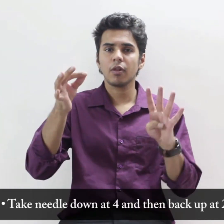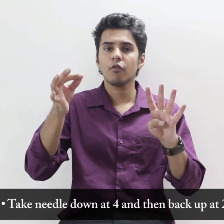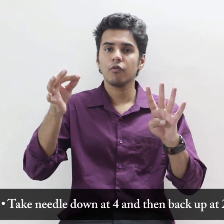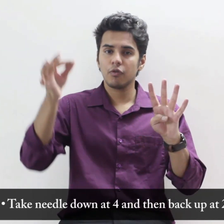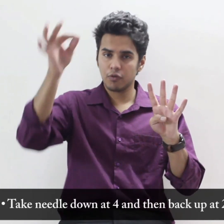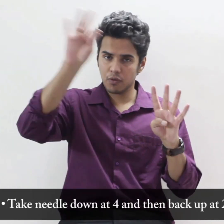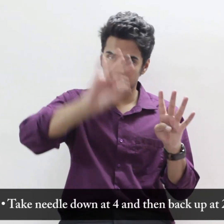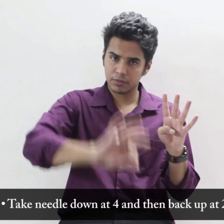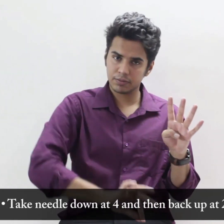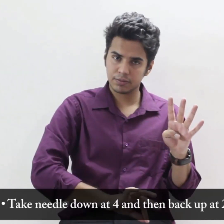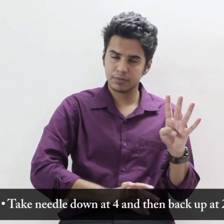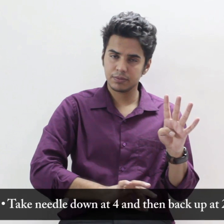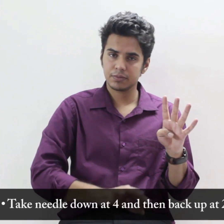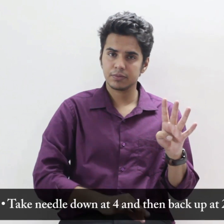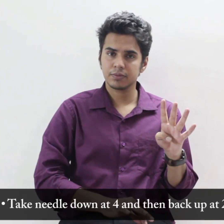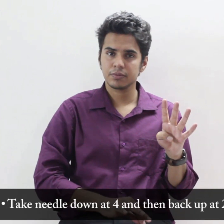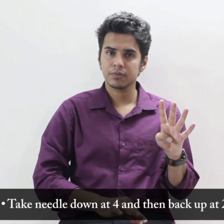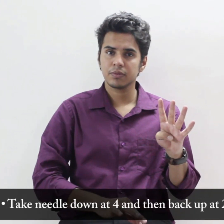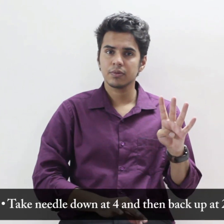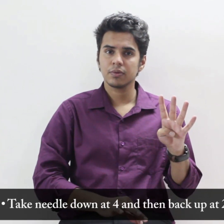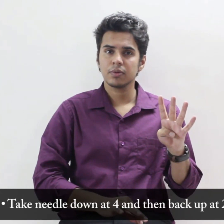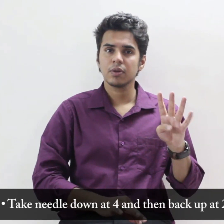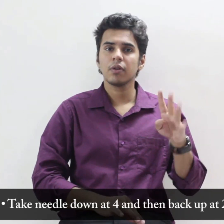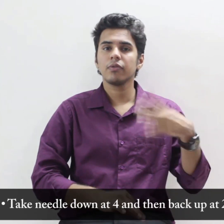Take needle down at 4 and then back up at 2.